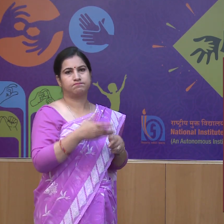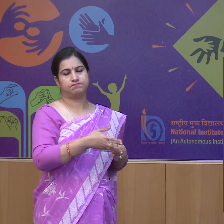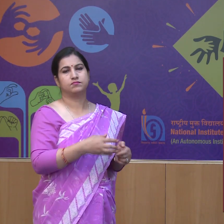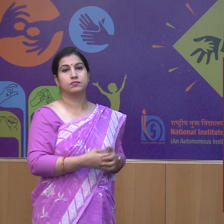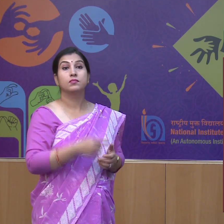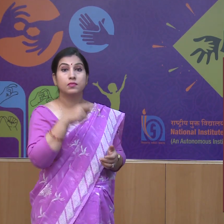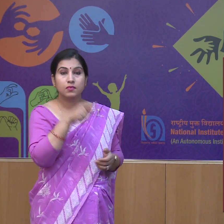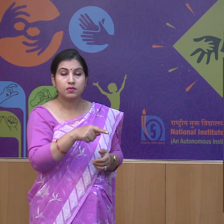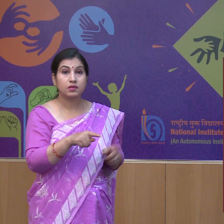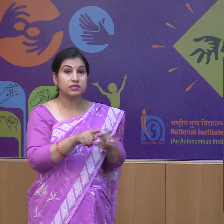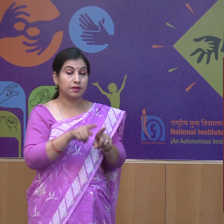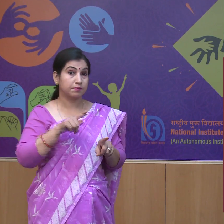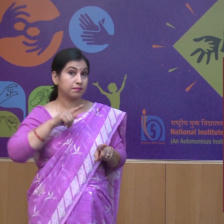This gave English